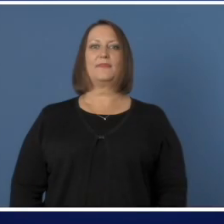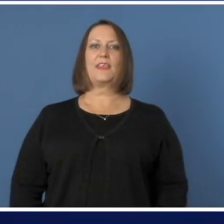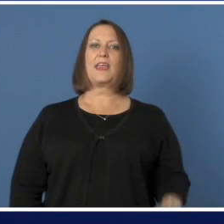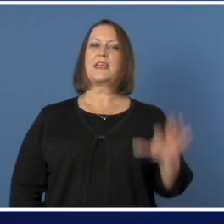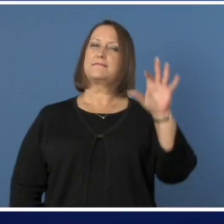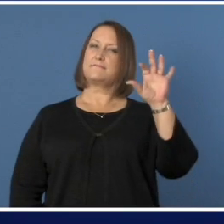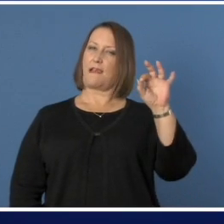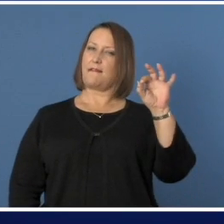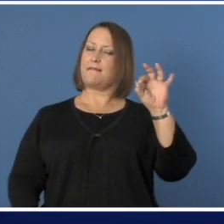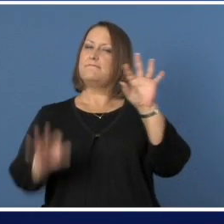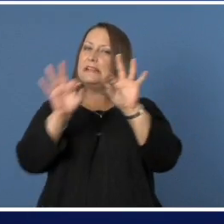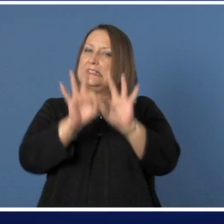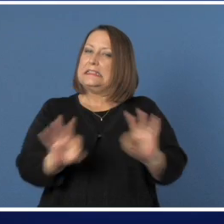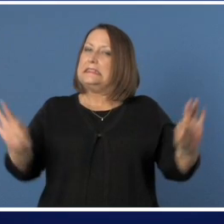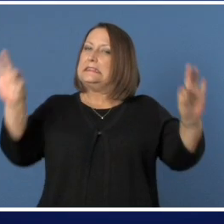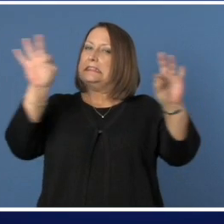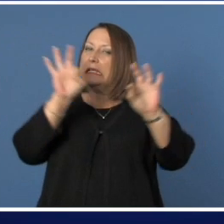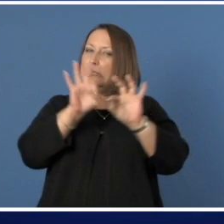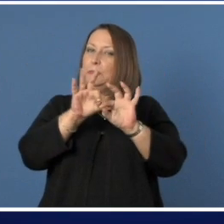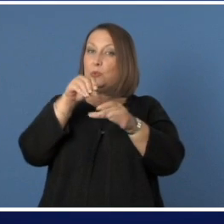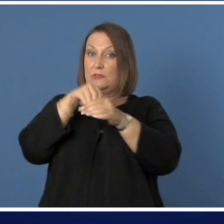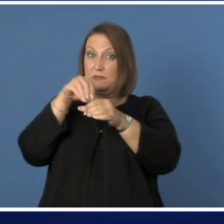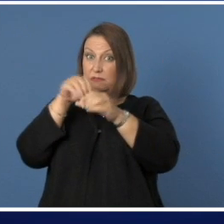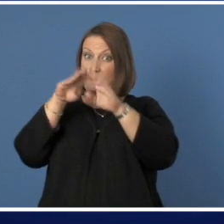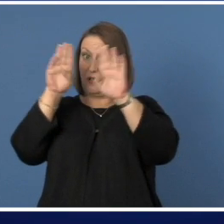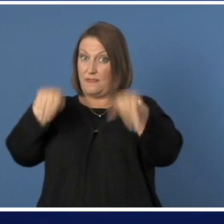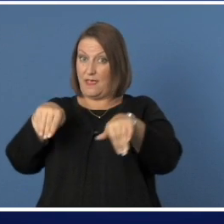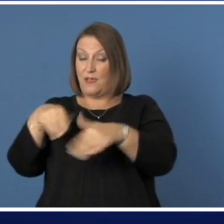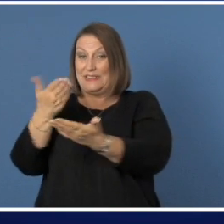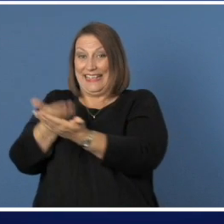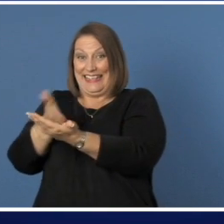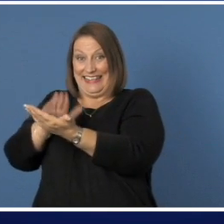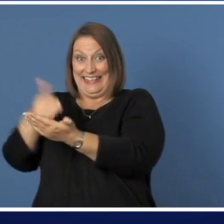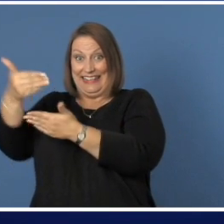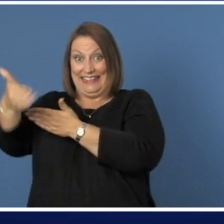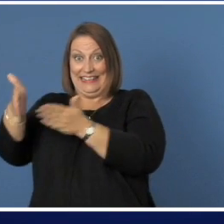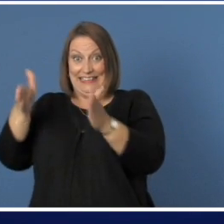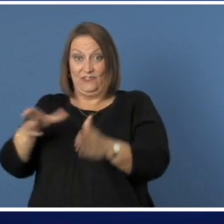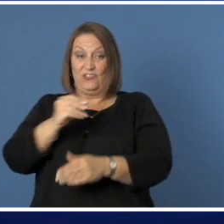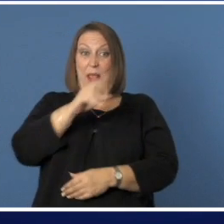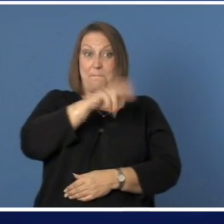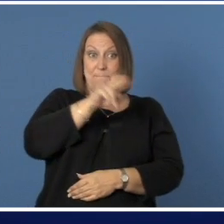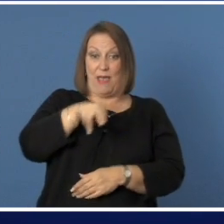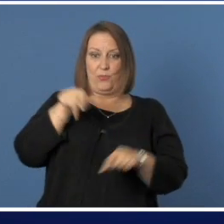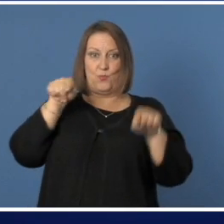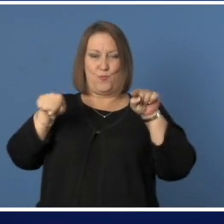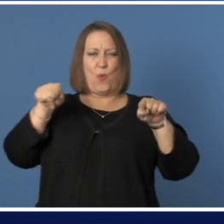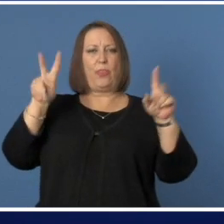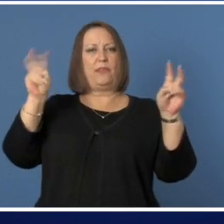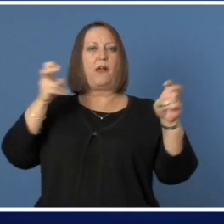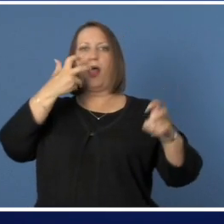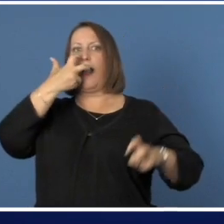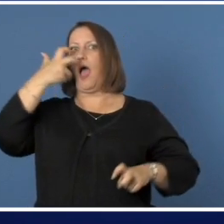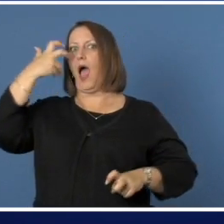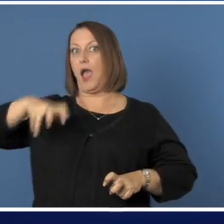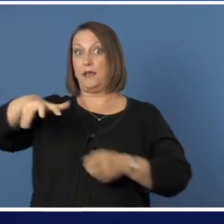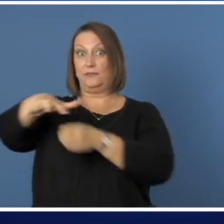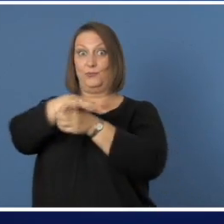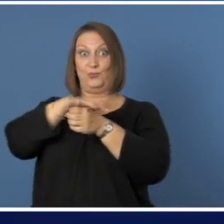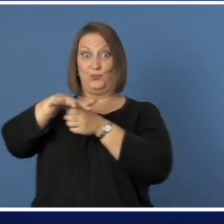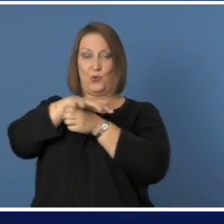Pay special attention to cleaning the hot zones in your home These include the kitchen